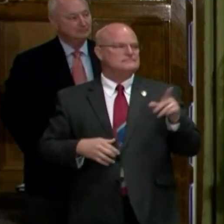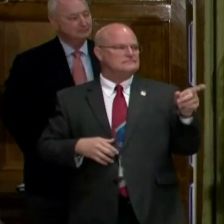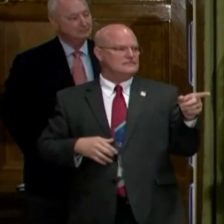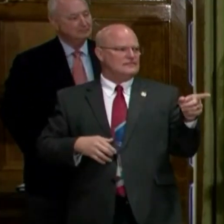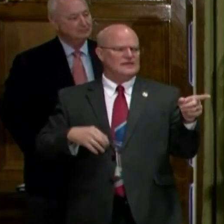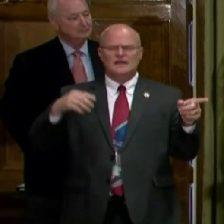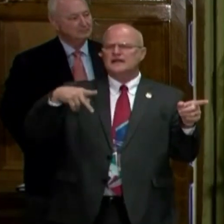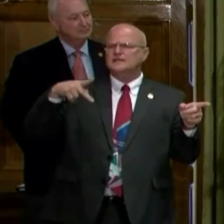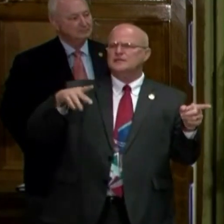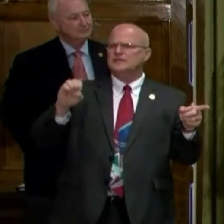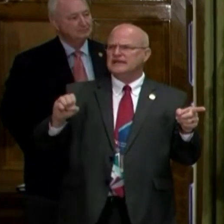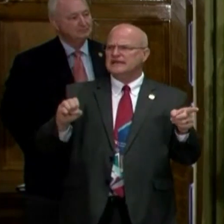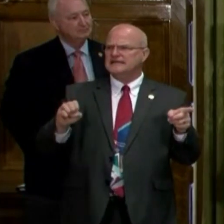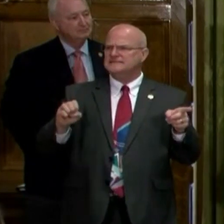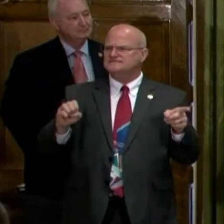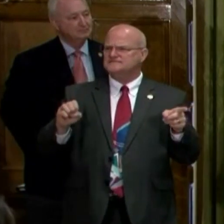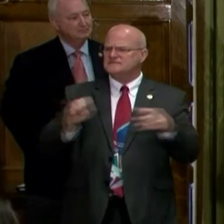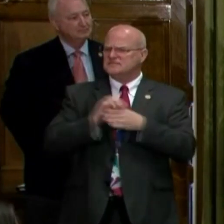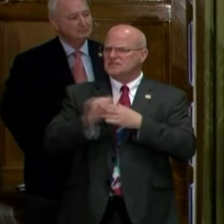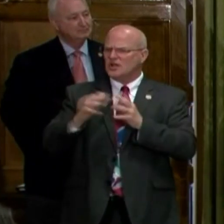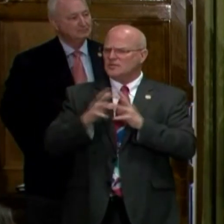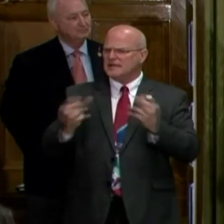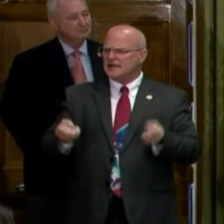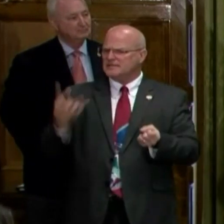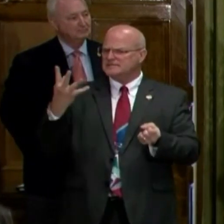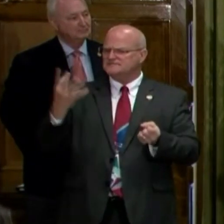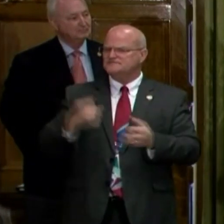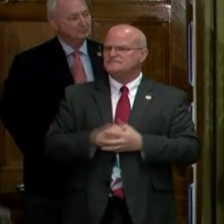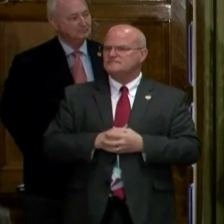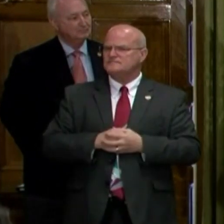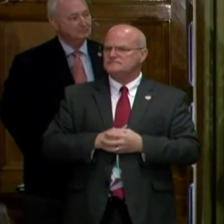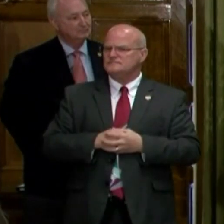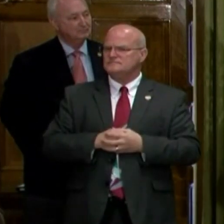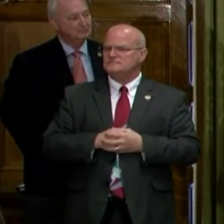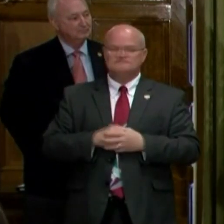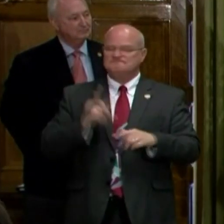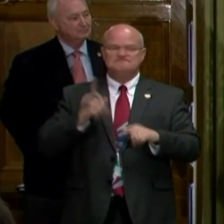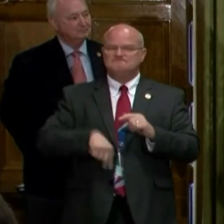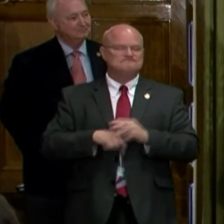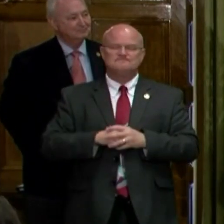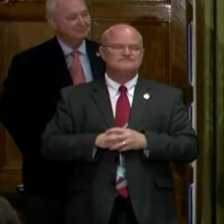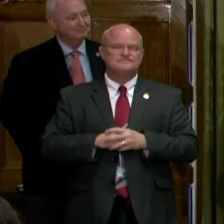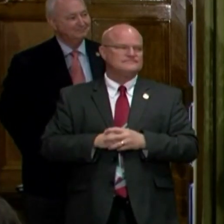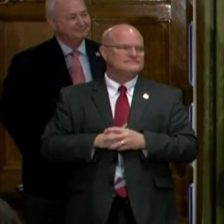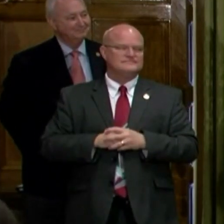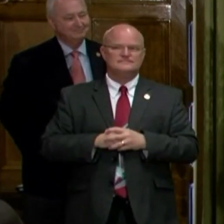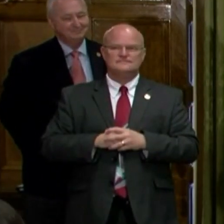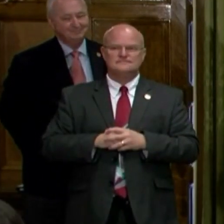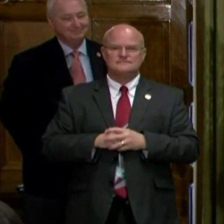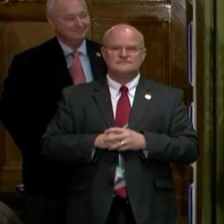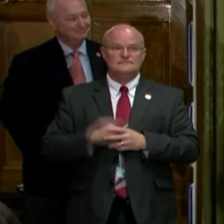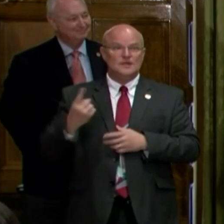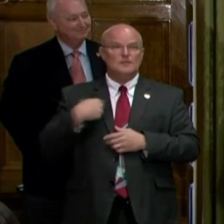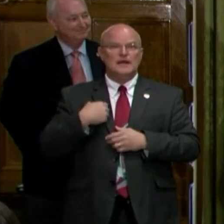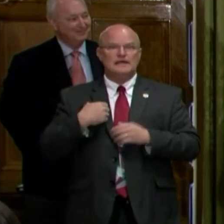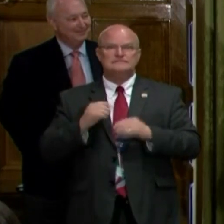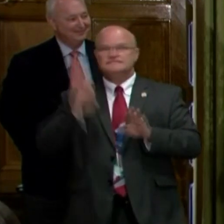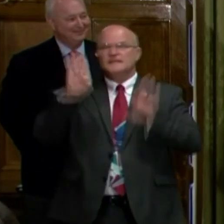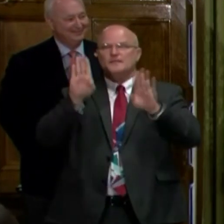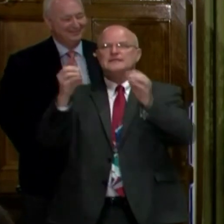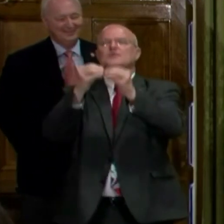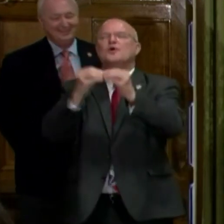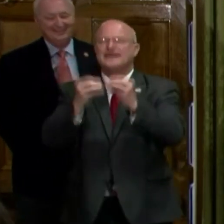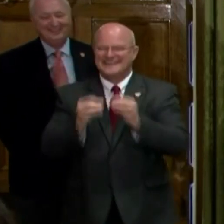Can you say the dollar amount of purchase? I can't. Somebody might outbid us.